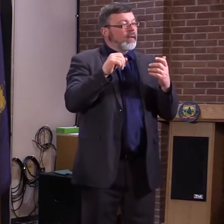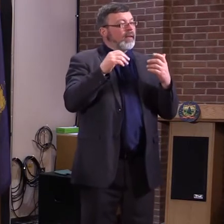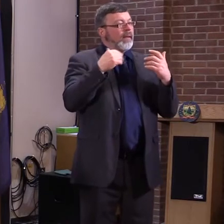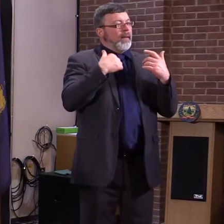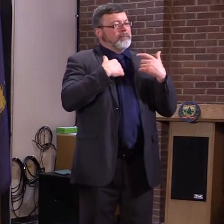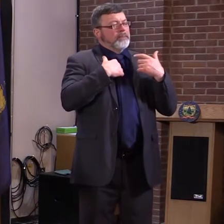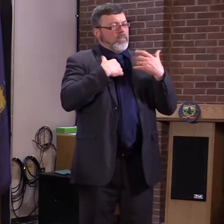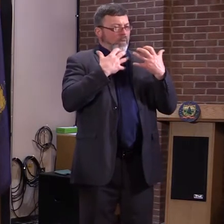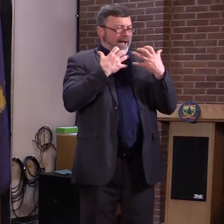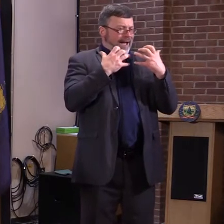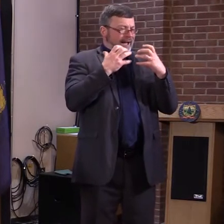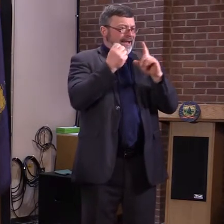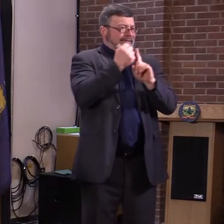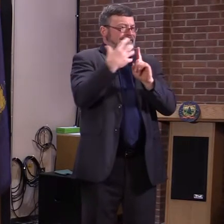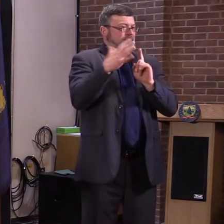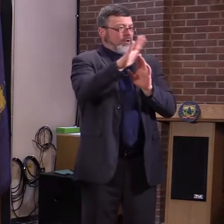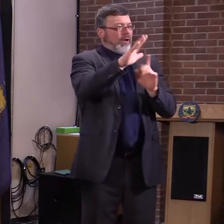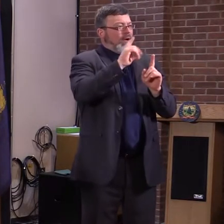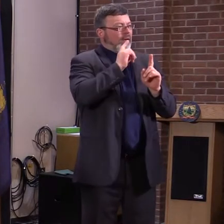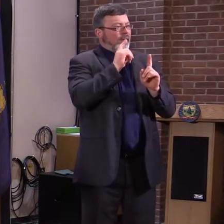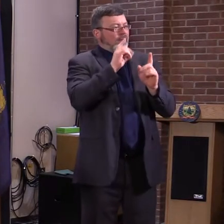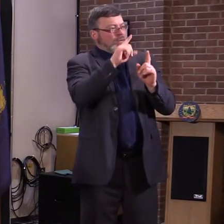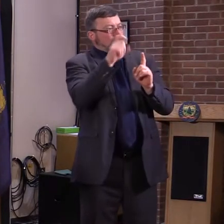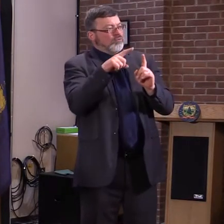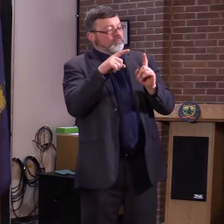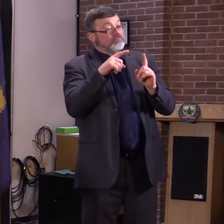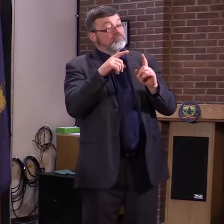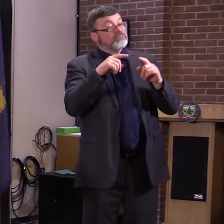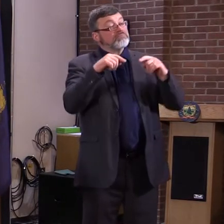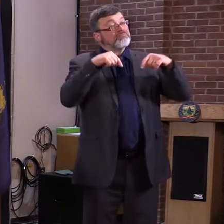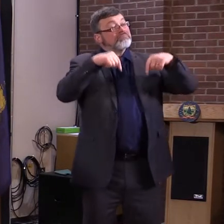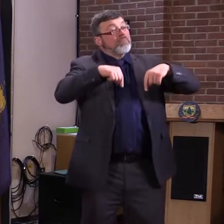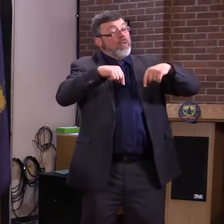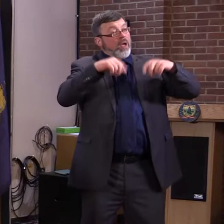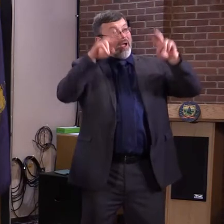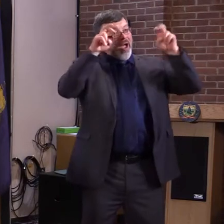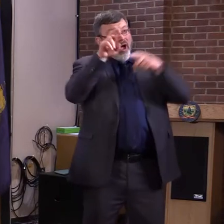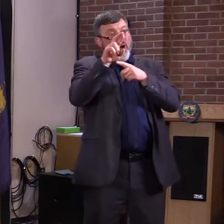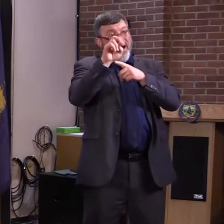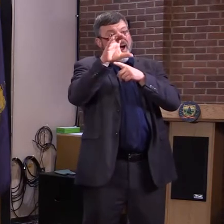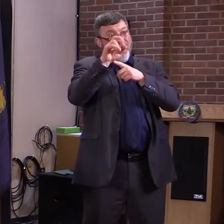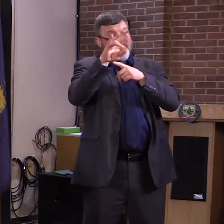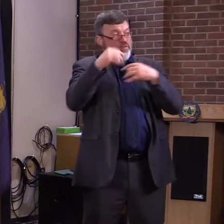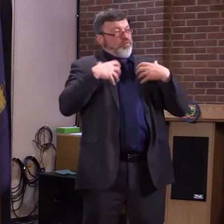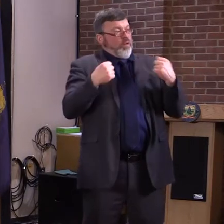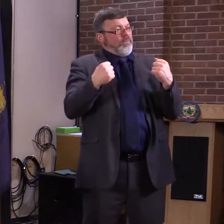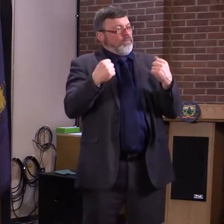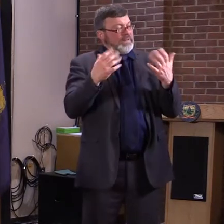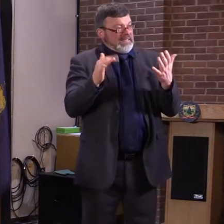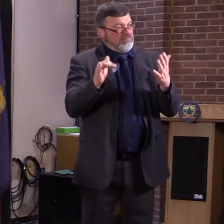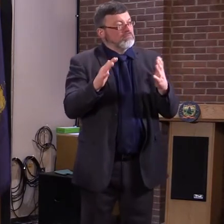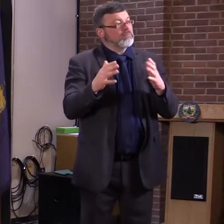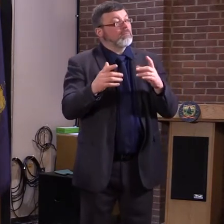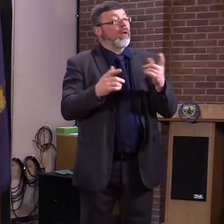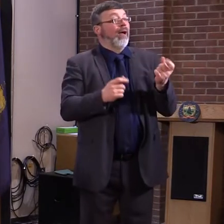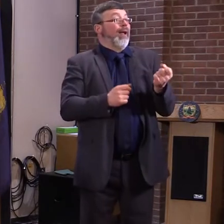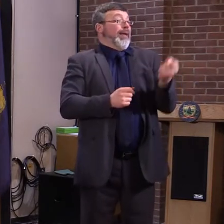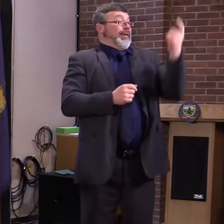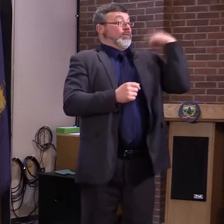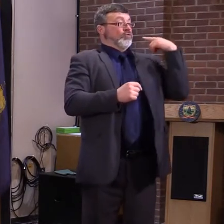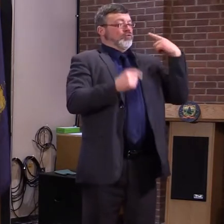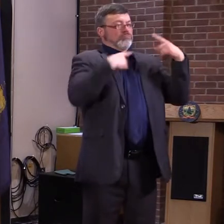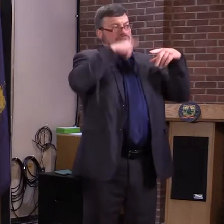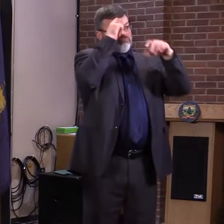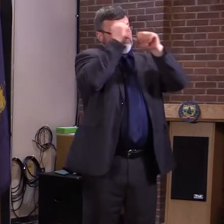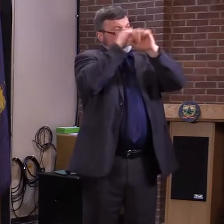our thinking on education recovery. And we put sort of a conceptualization of that together last year, and that was almost, I would say, at a different moment